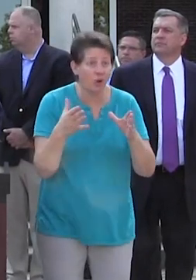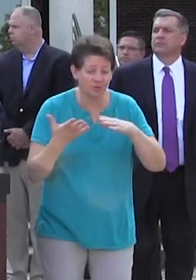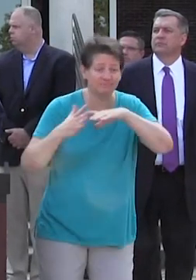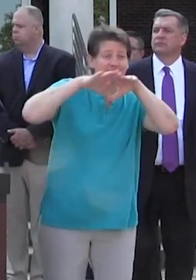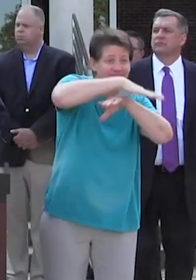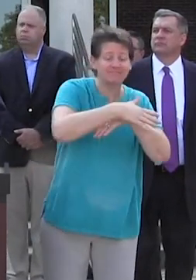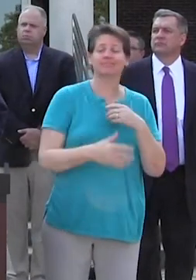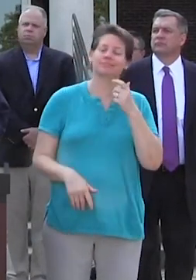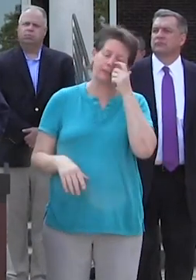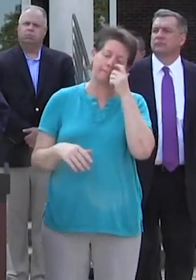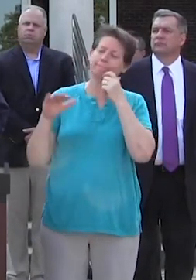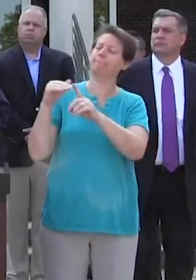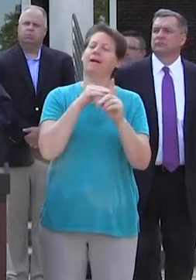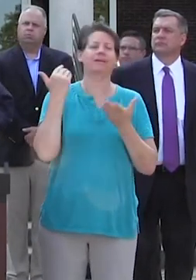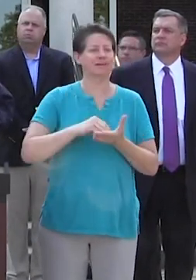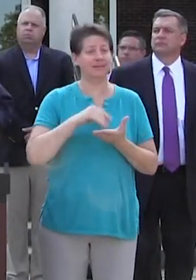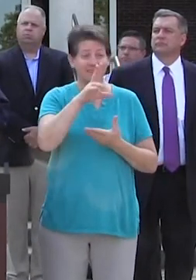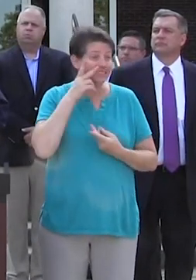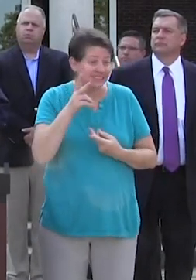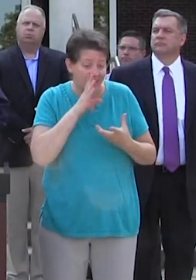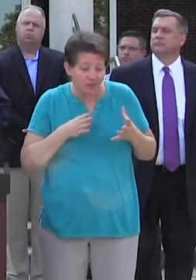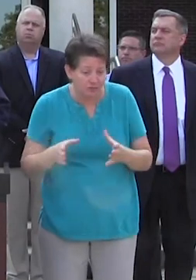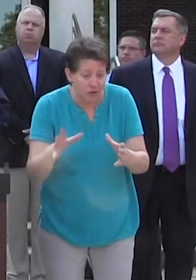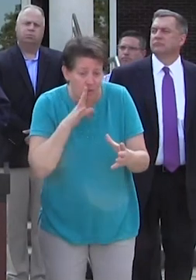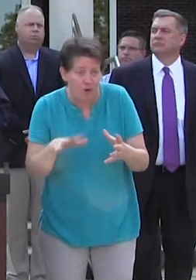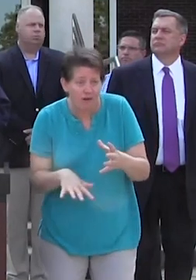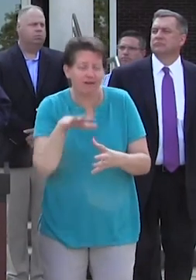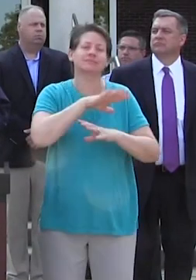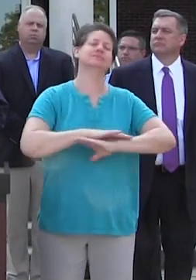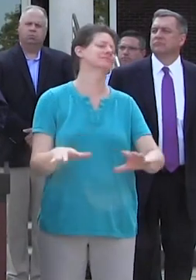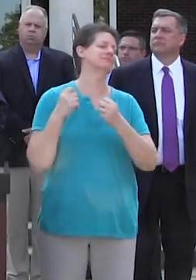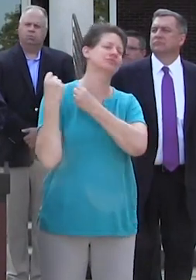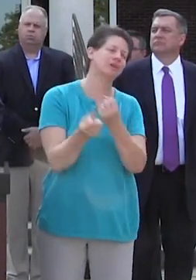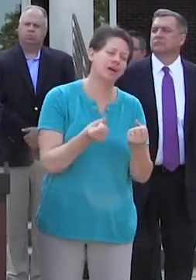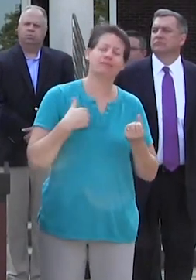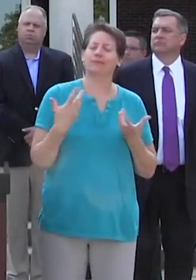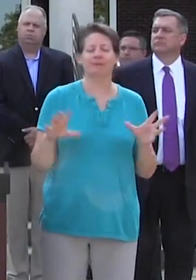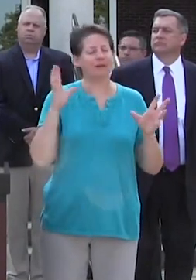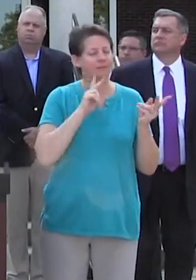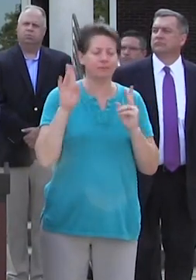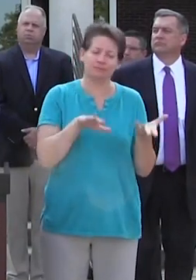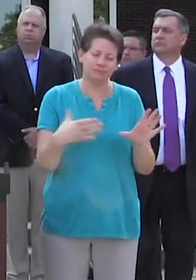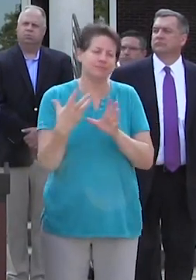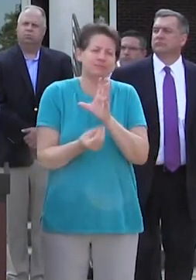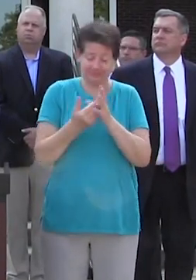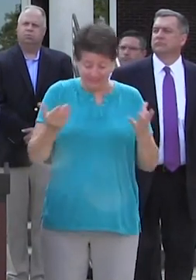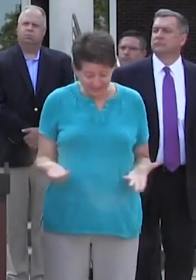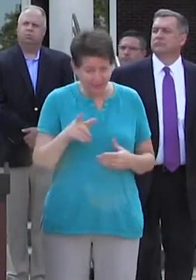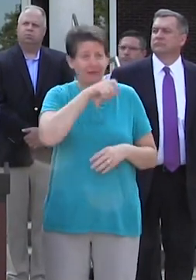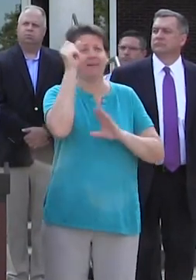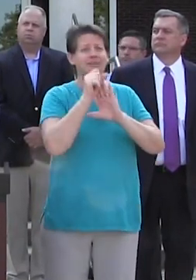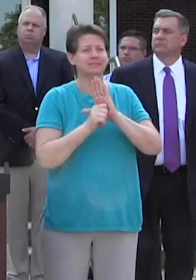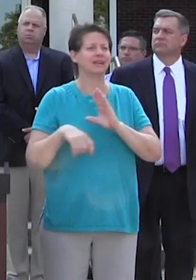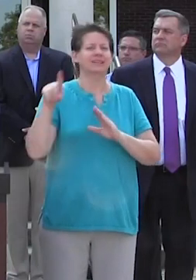overtopped. I want to remind people again, don't drive on those roads. We've had tragedies in this state and others over the years